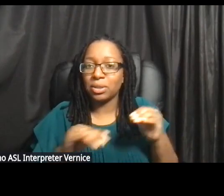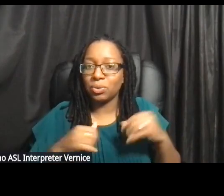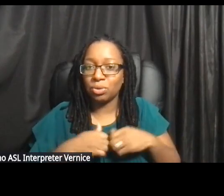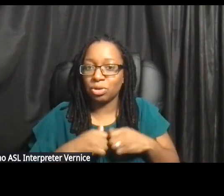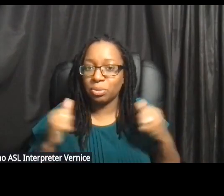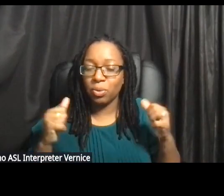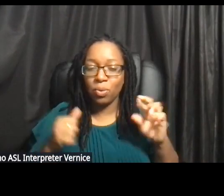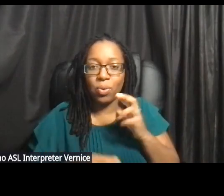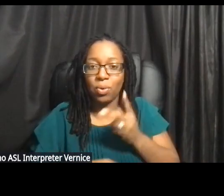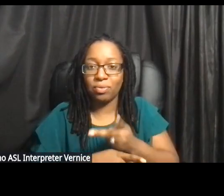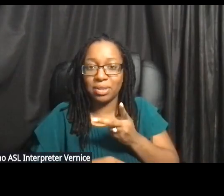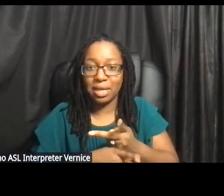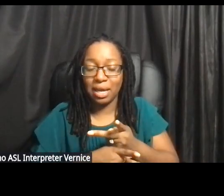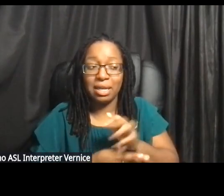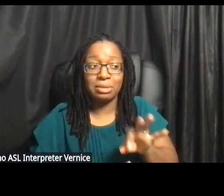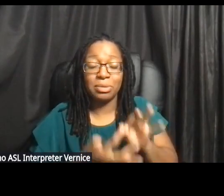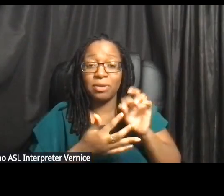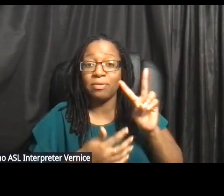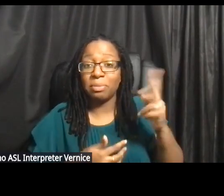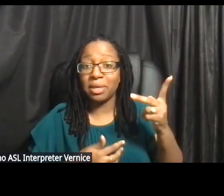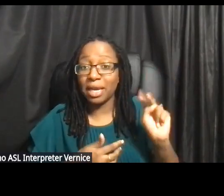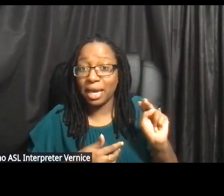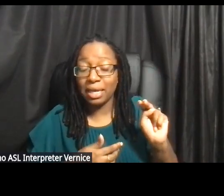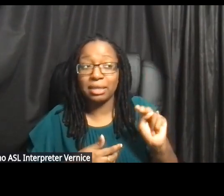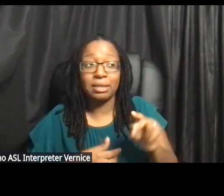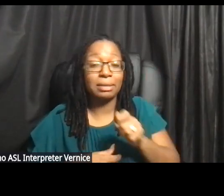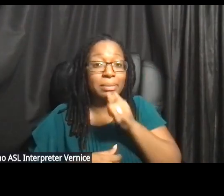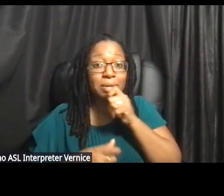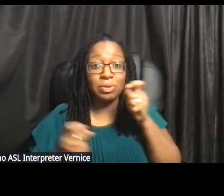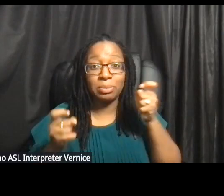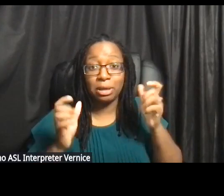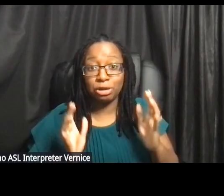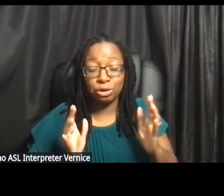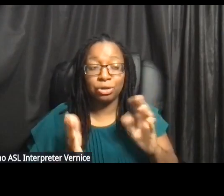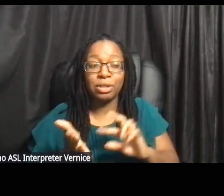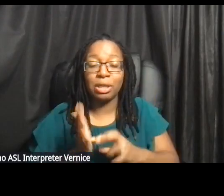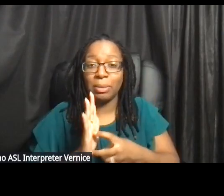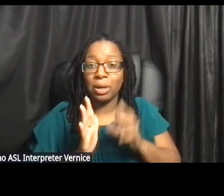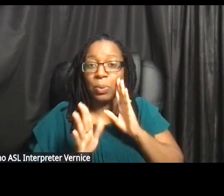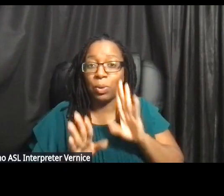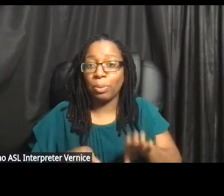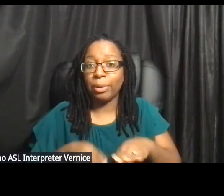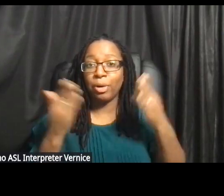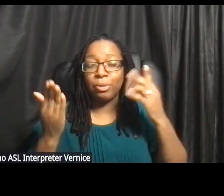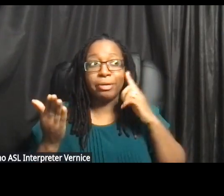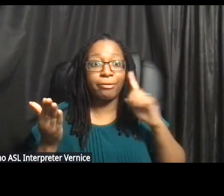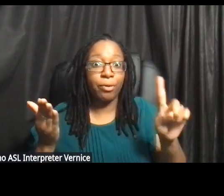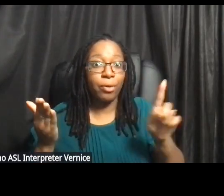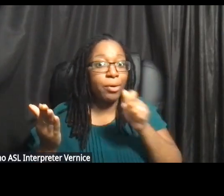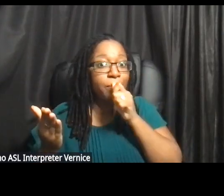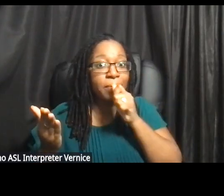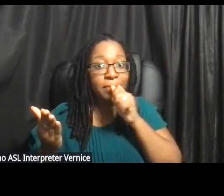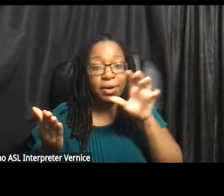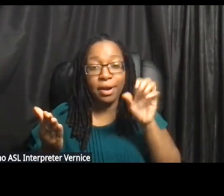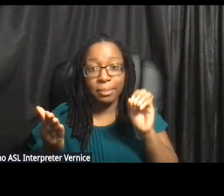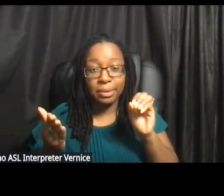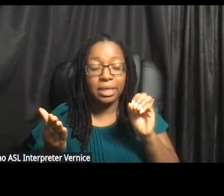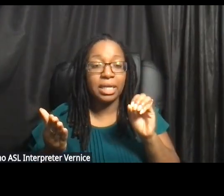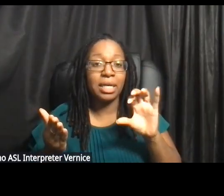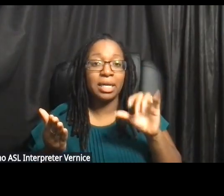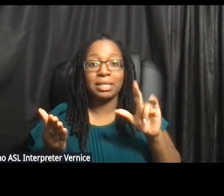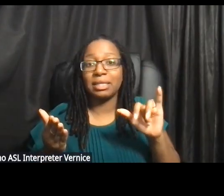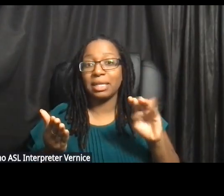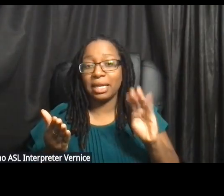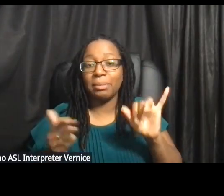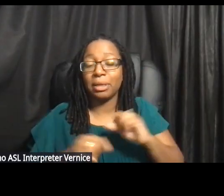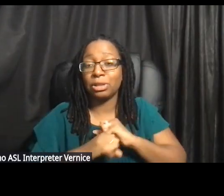they bring this up for VPNs and password managers because it leaves the door open, as it were, for private companies to claim that their security is tighter than it